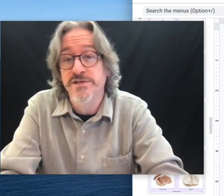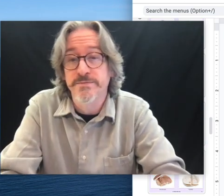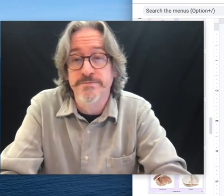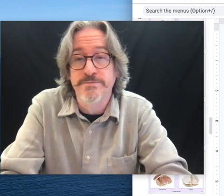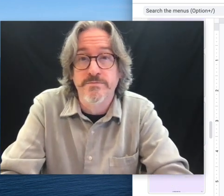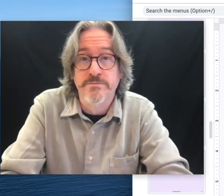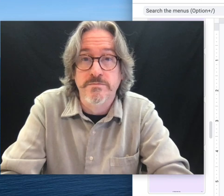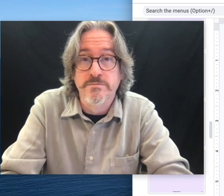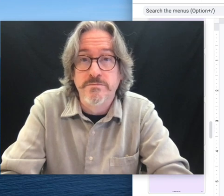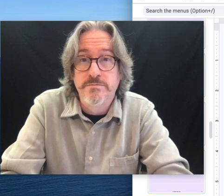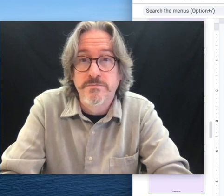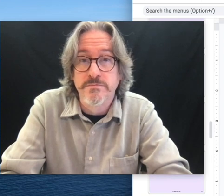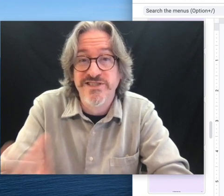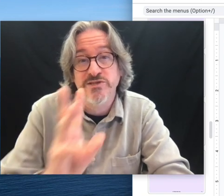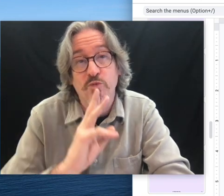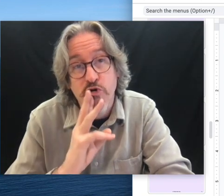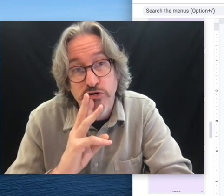Beverages.